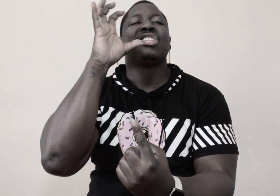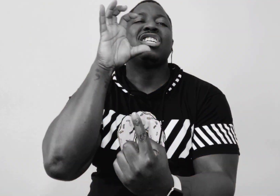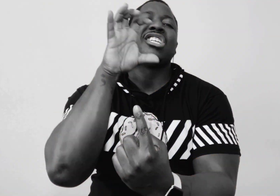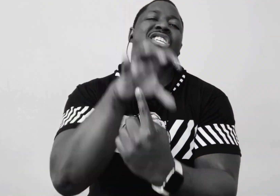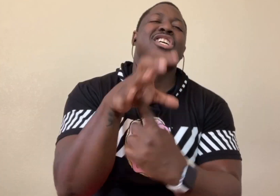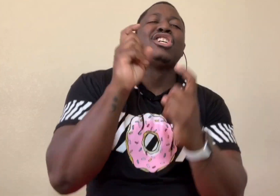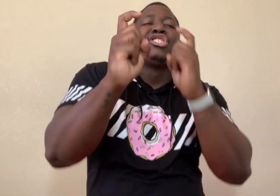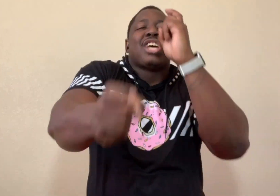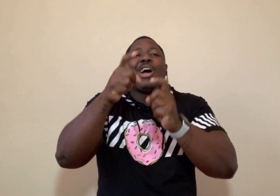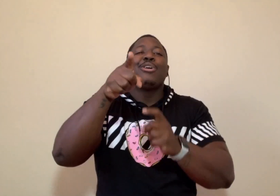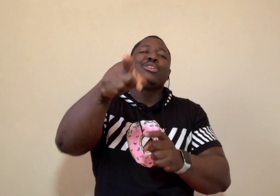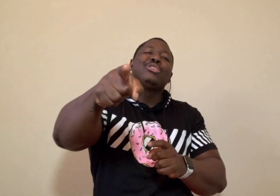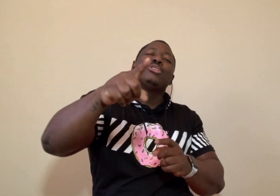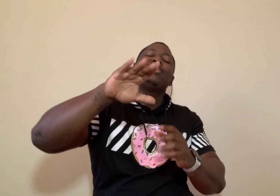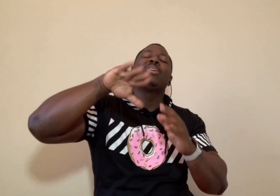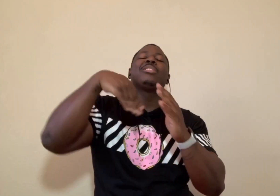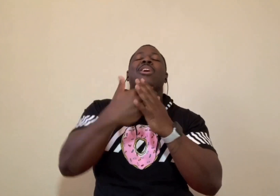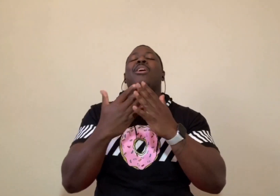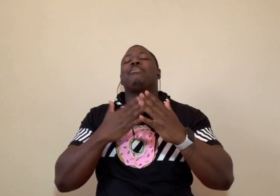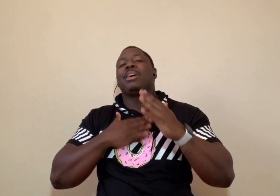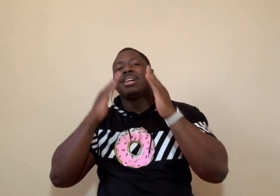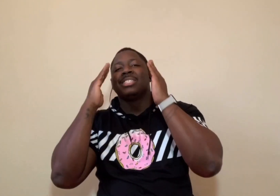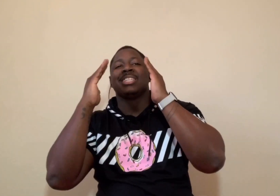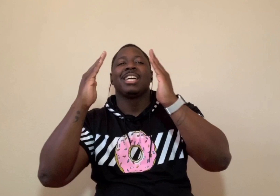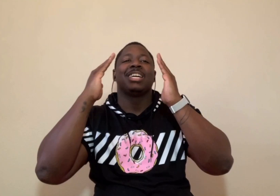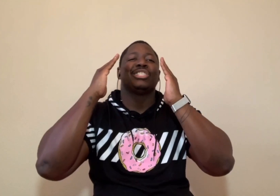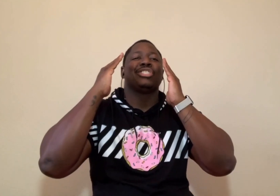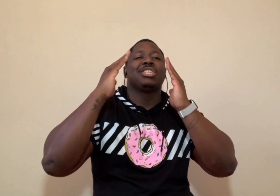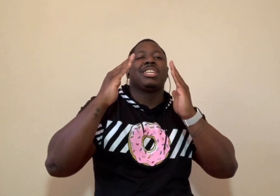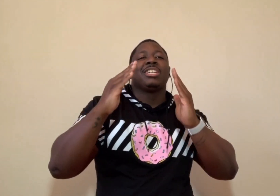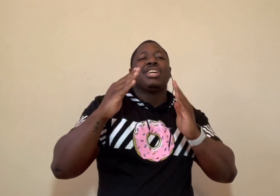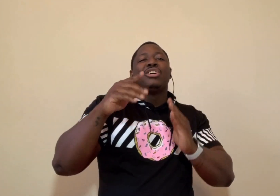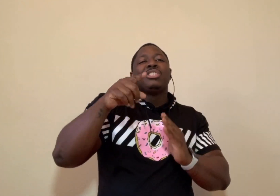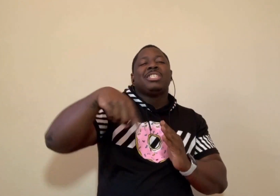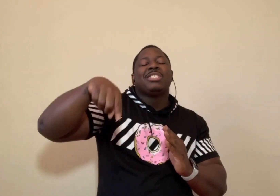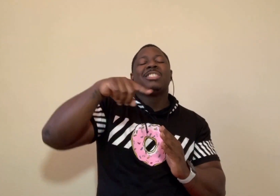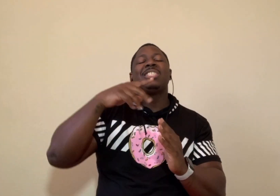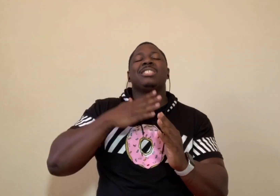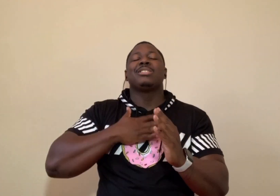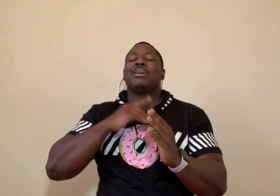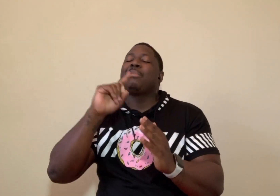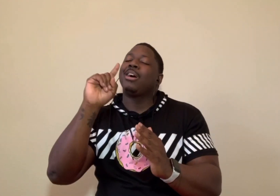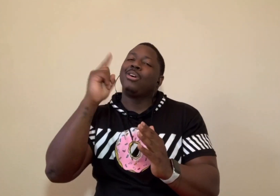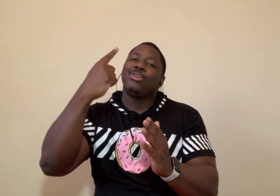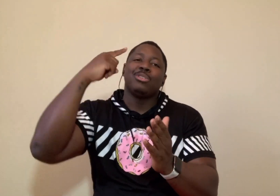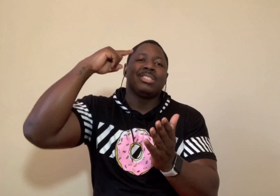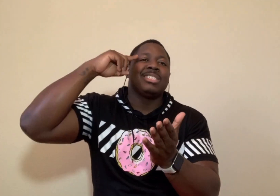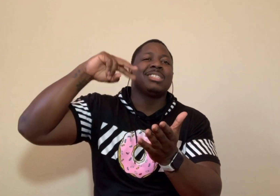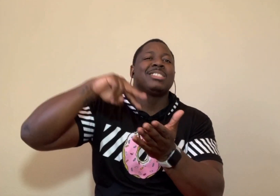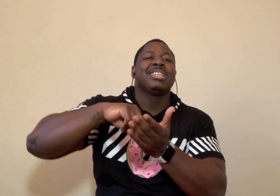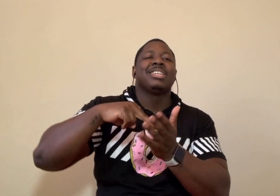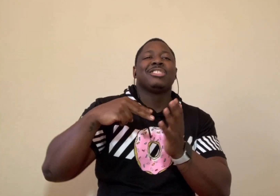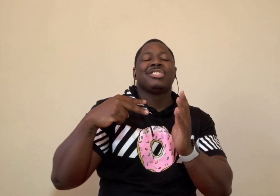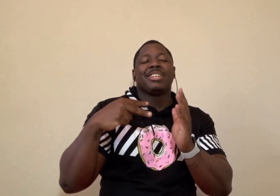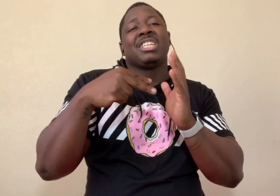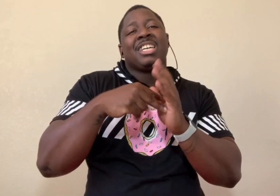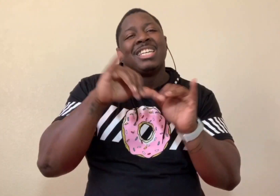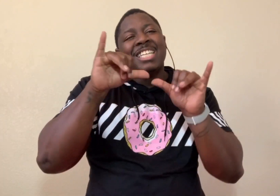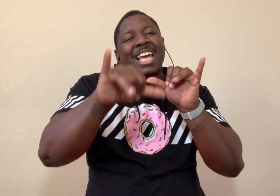killer. Shower you with all my attention. Yeah, these are my only intentions. Stay in